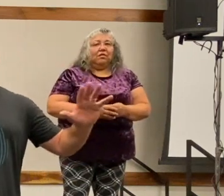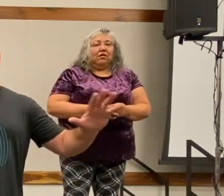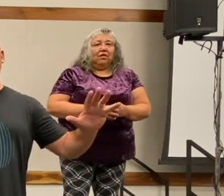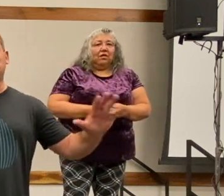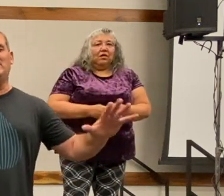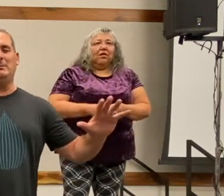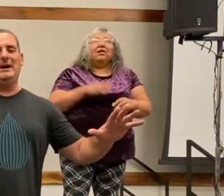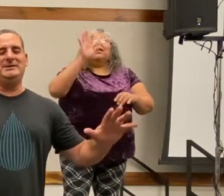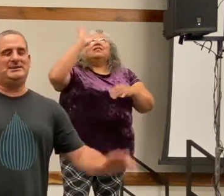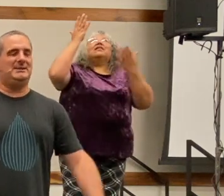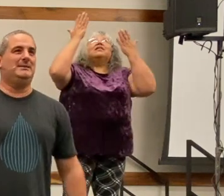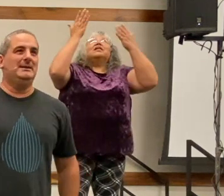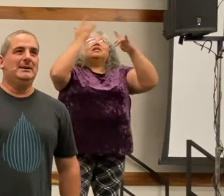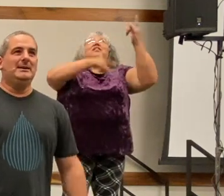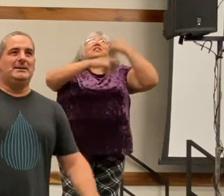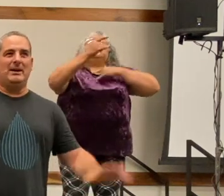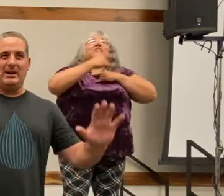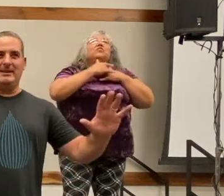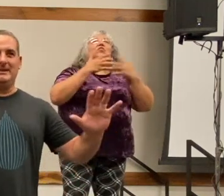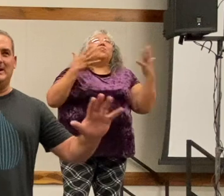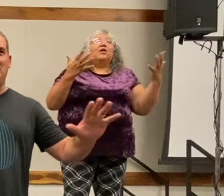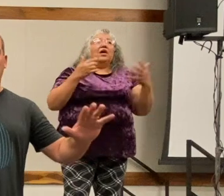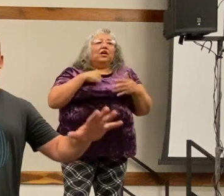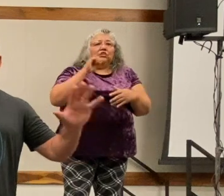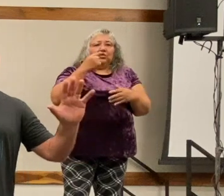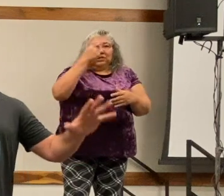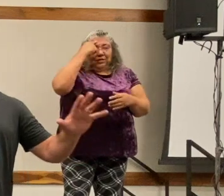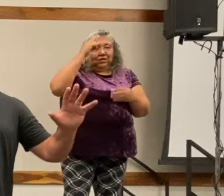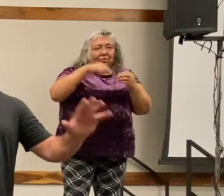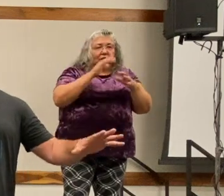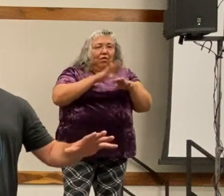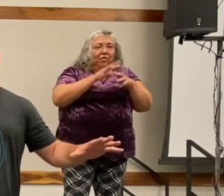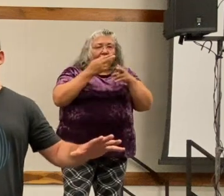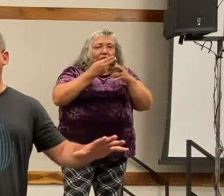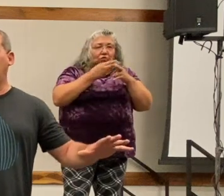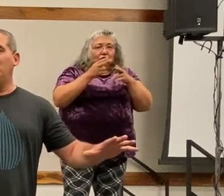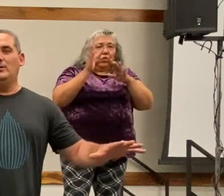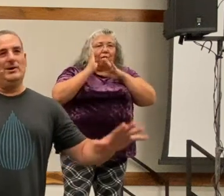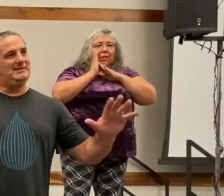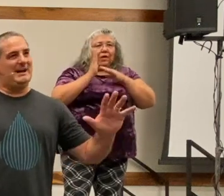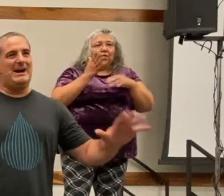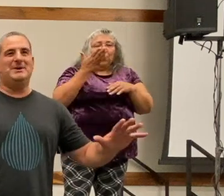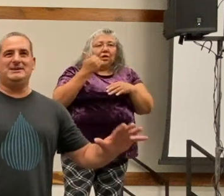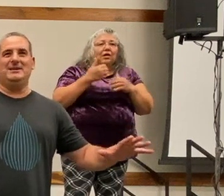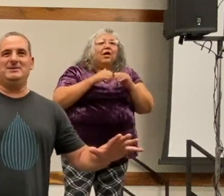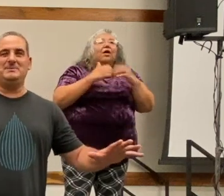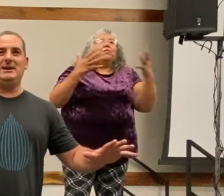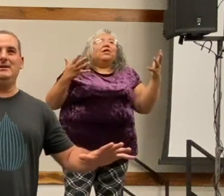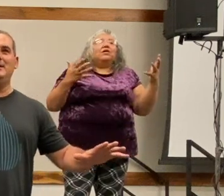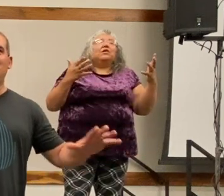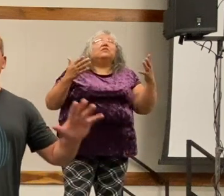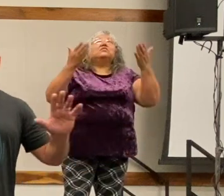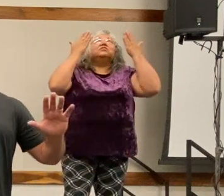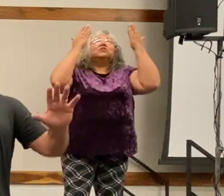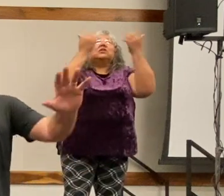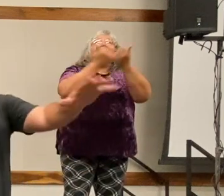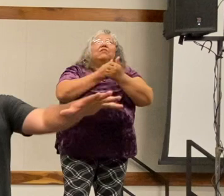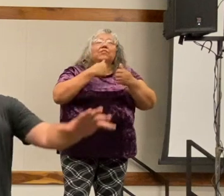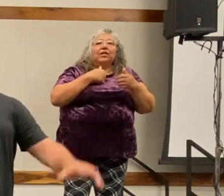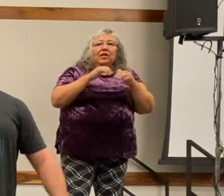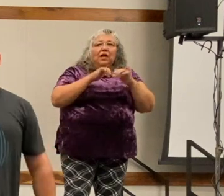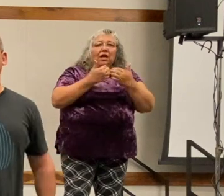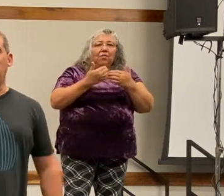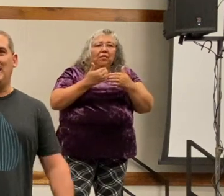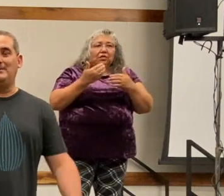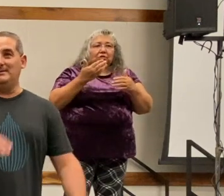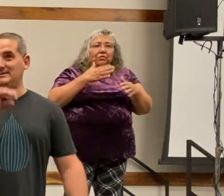he loves me so much that all I can think about on that short bed was how much he loves me and how much my legs